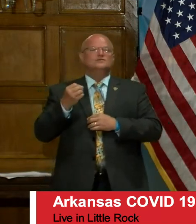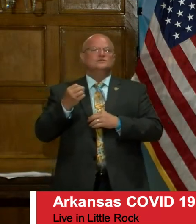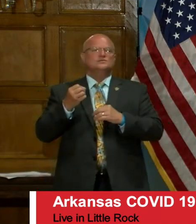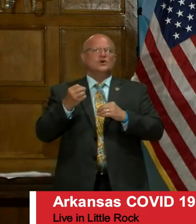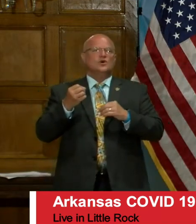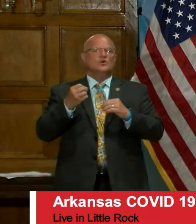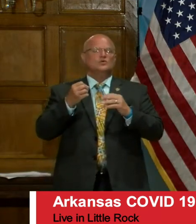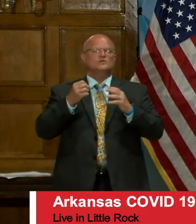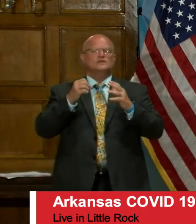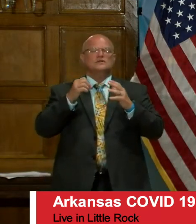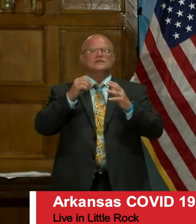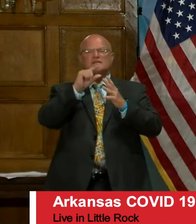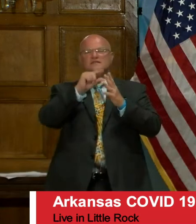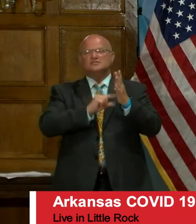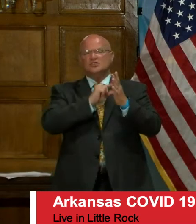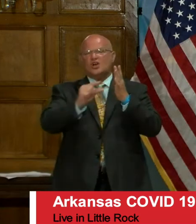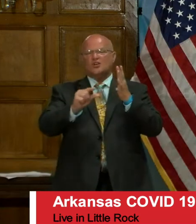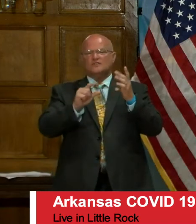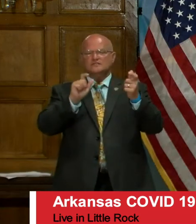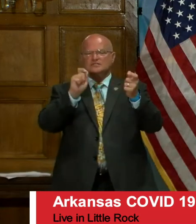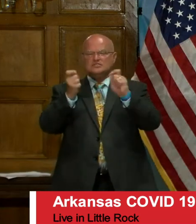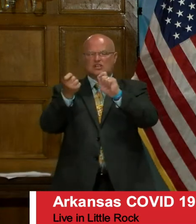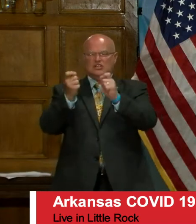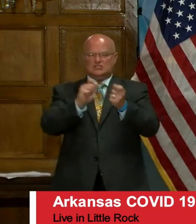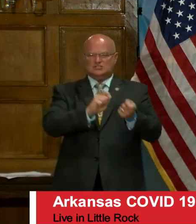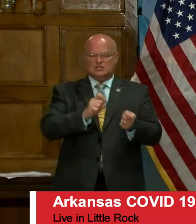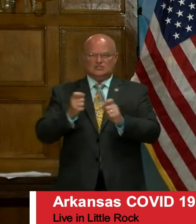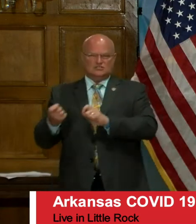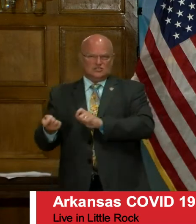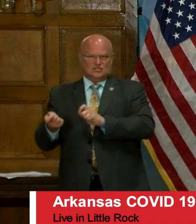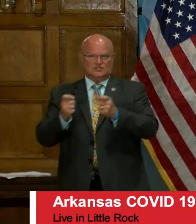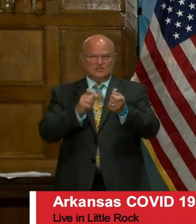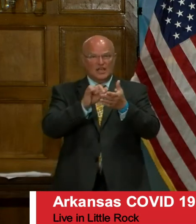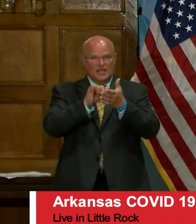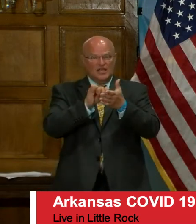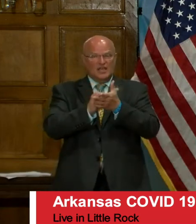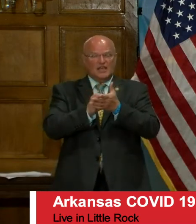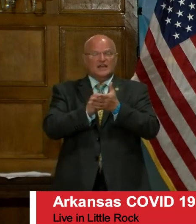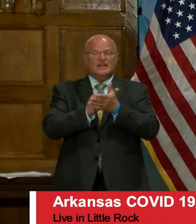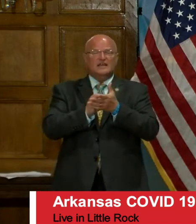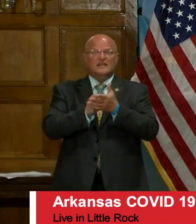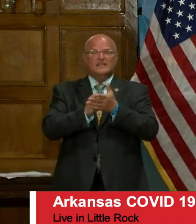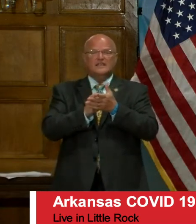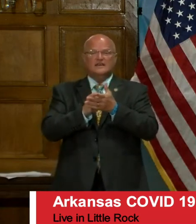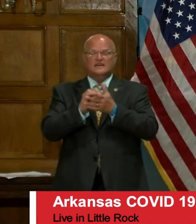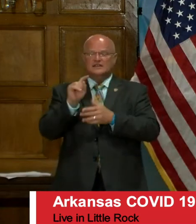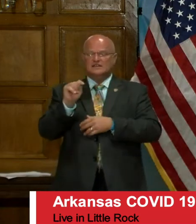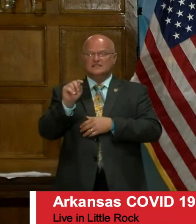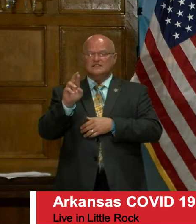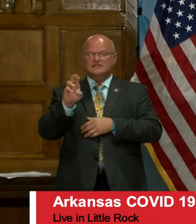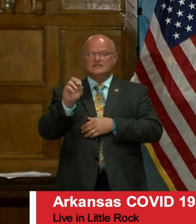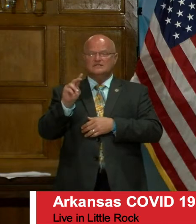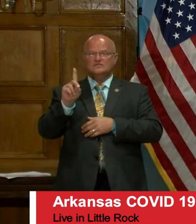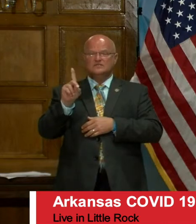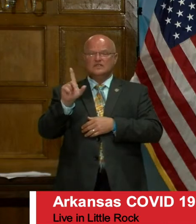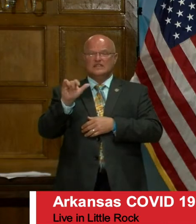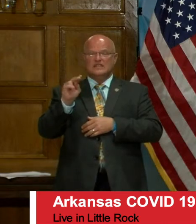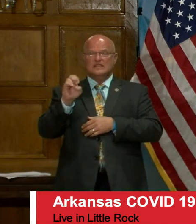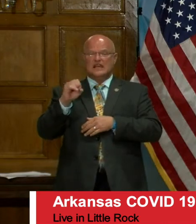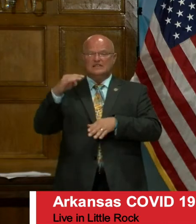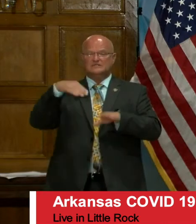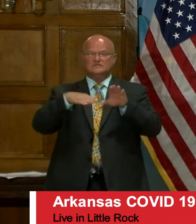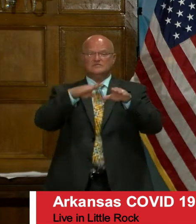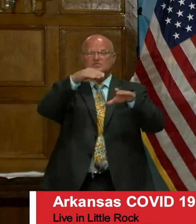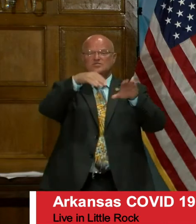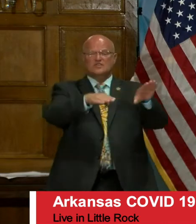the geography seems to shift, the trend line shifts. And